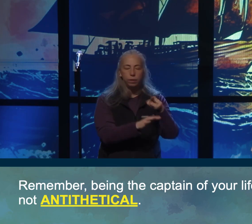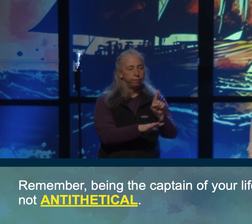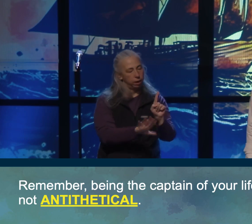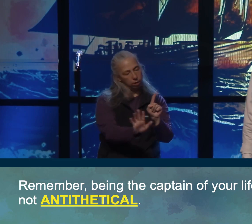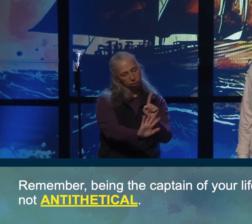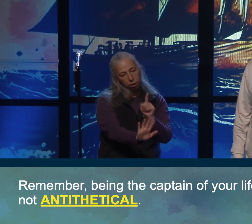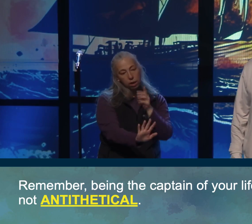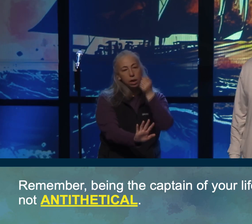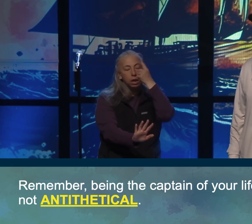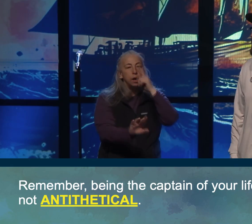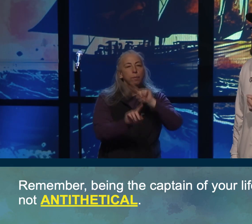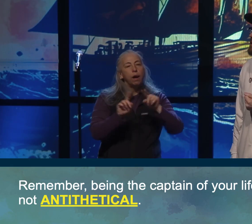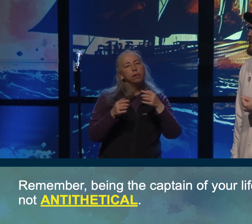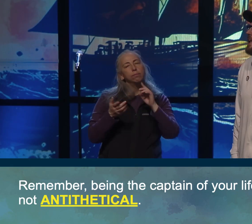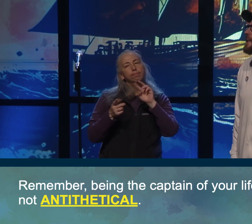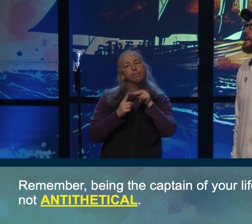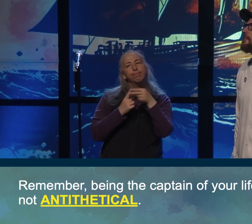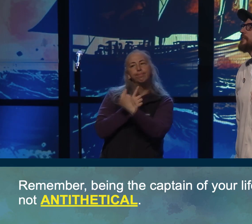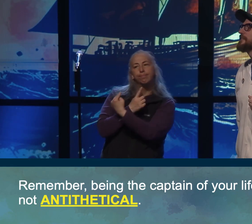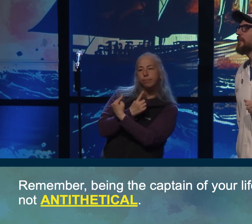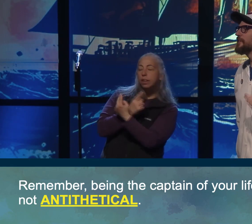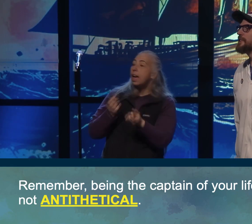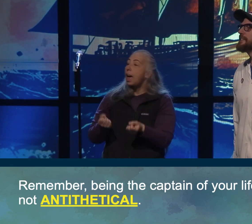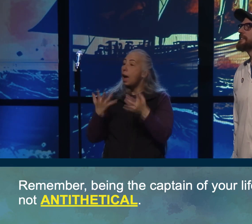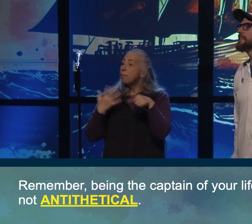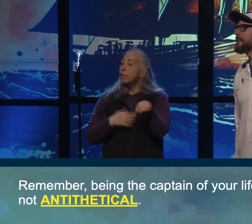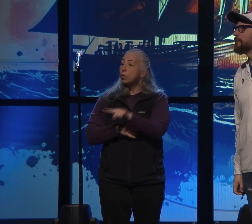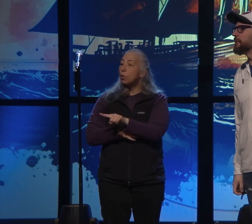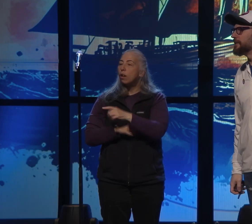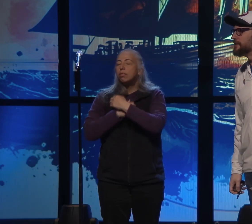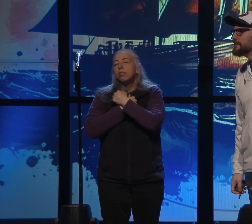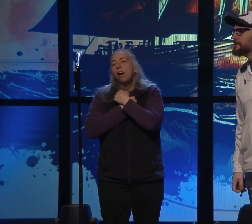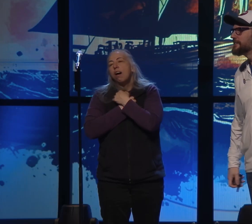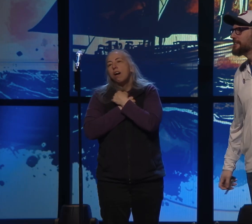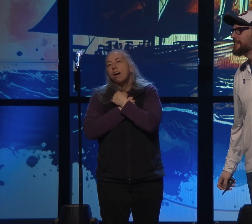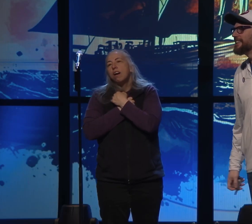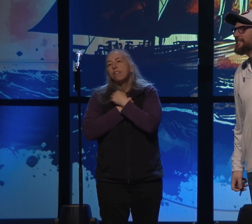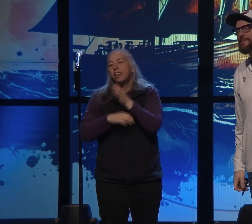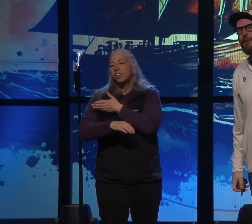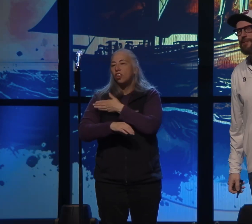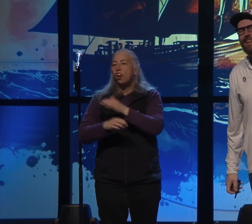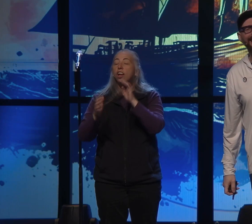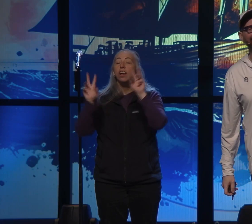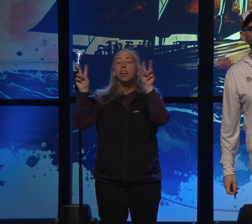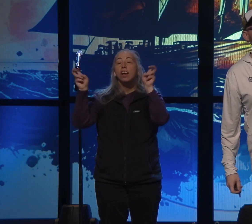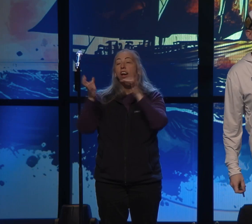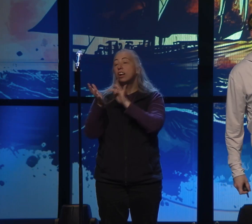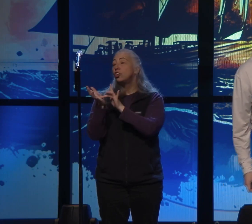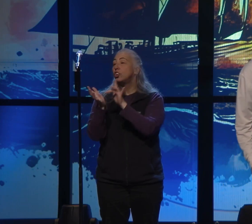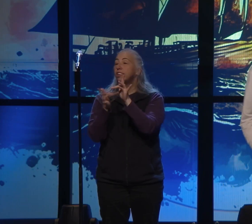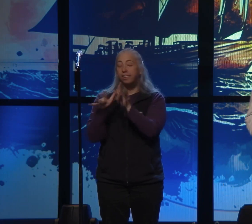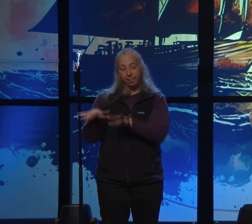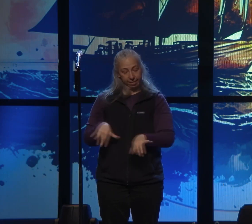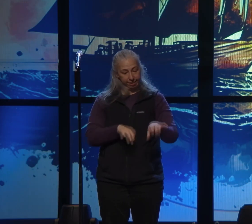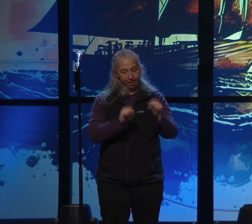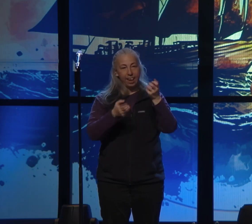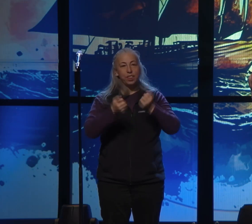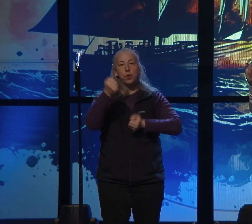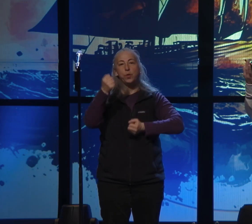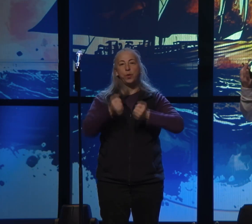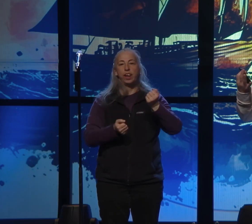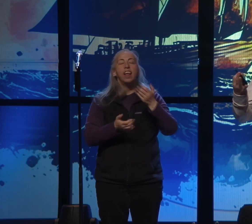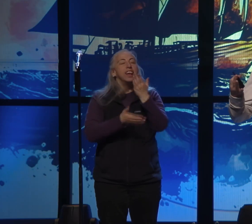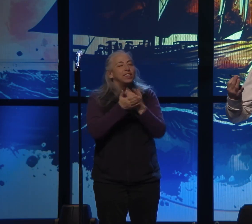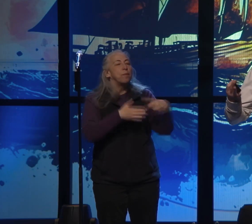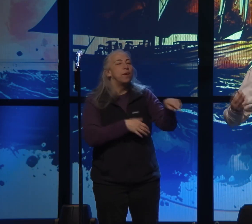just think about it a little differently. How many of you all love the song "Jesus Take the Wheel"? Don't lie. Some of you thought I was going to give you